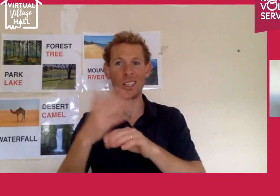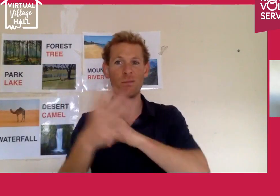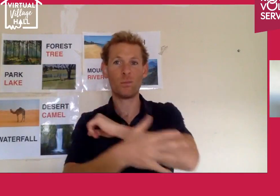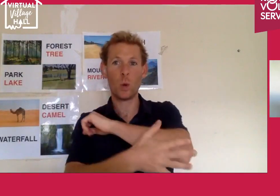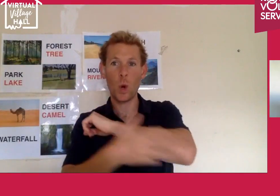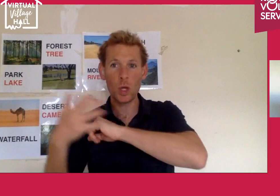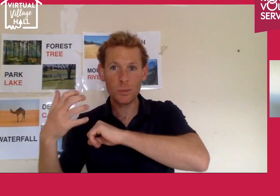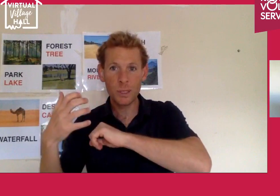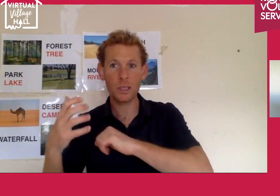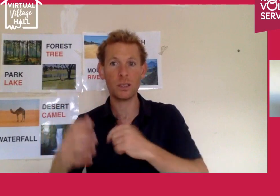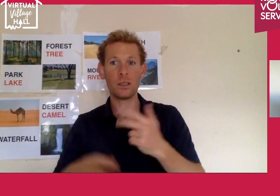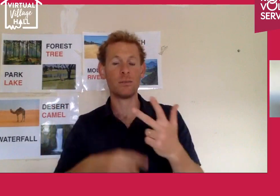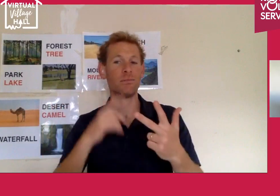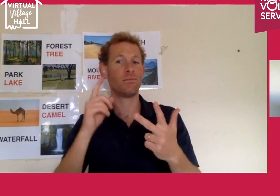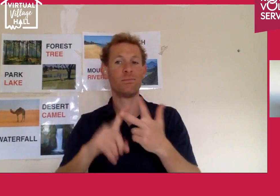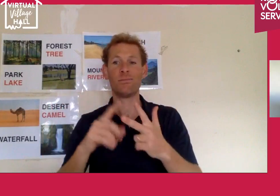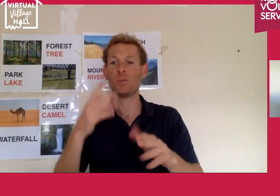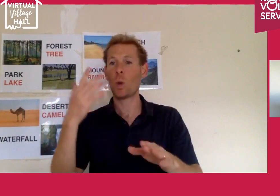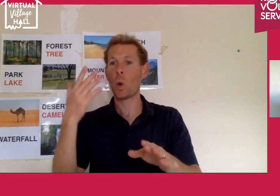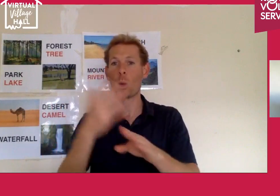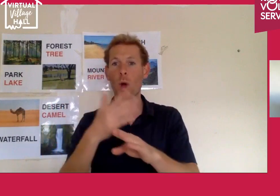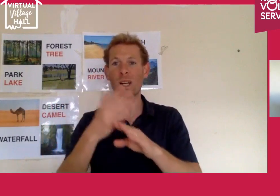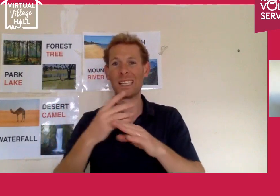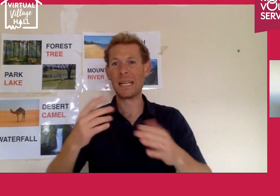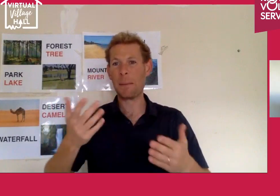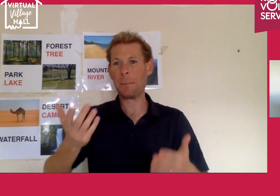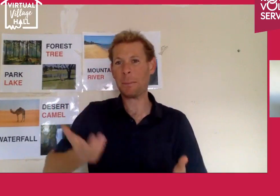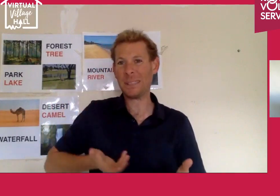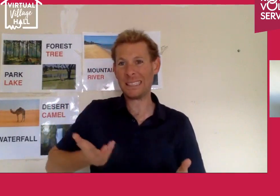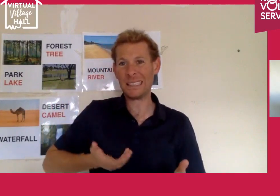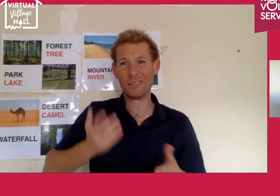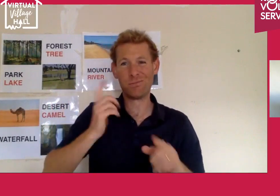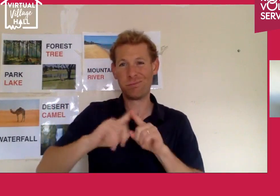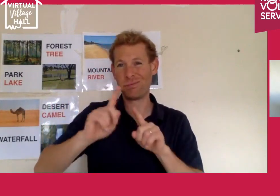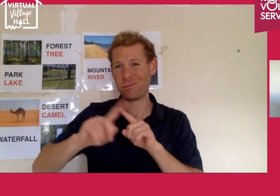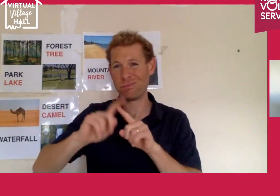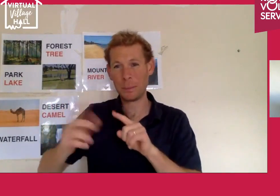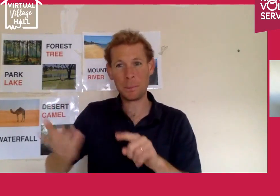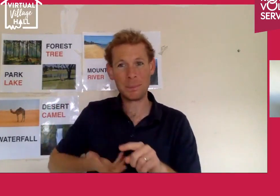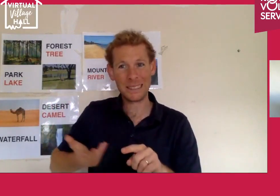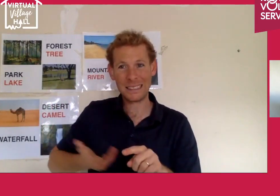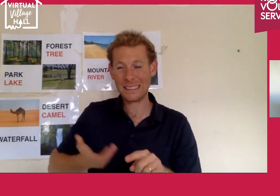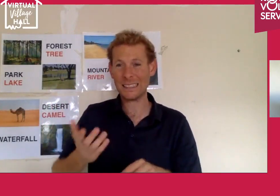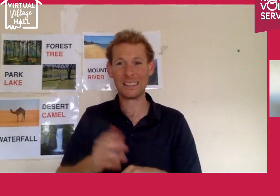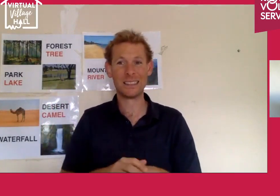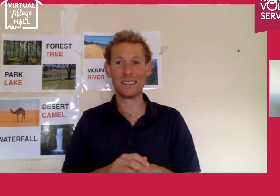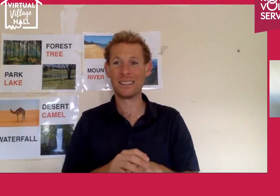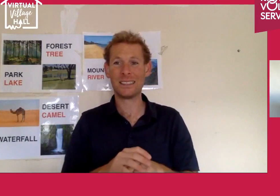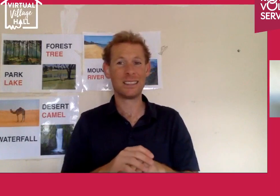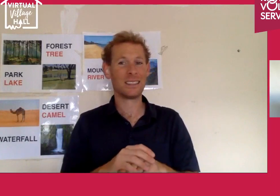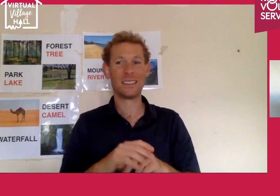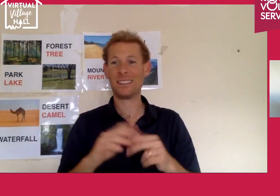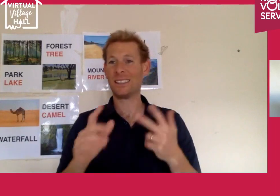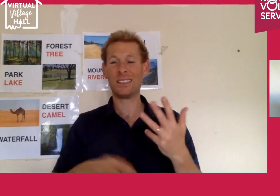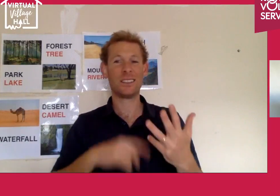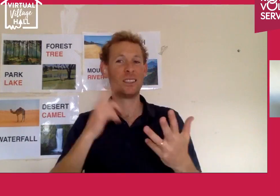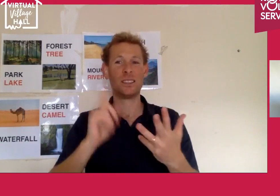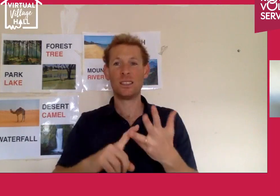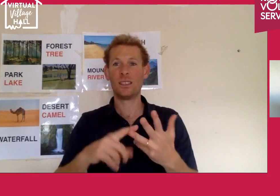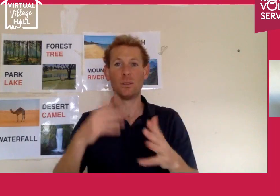within the deaf community, you've got a variety of different demands on interpreting services. Some people work in businesses, some self-employed, some,